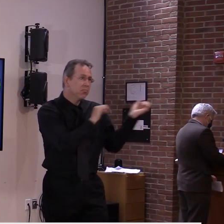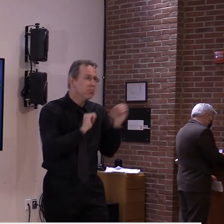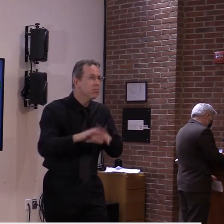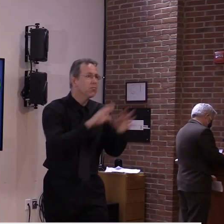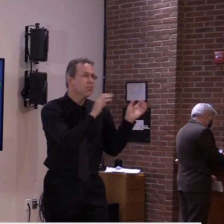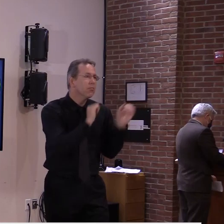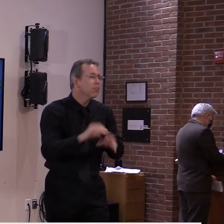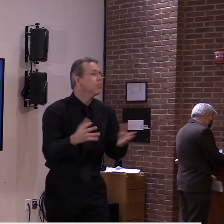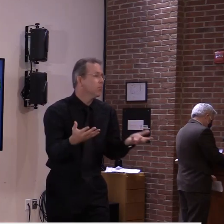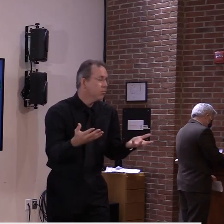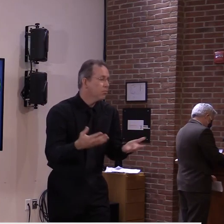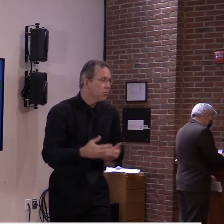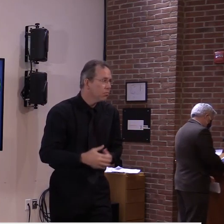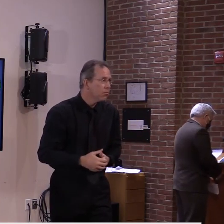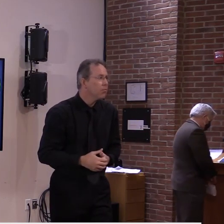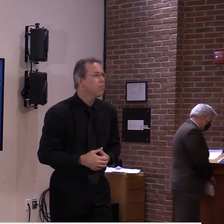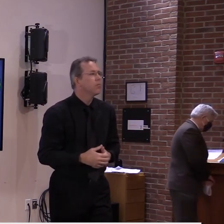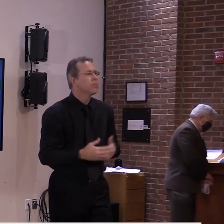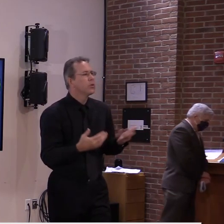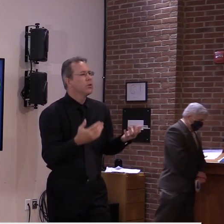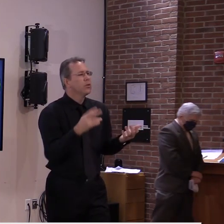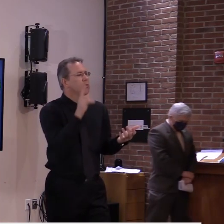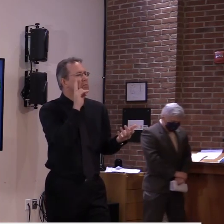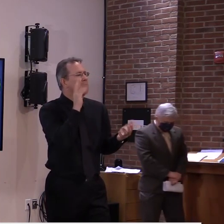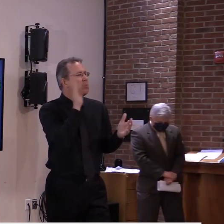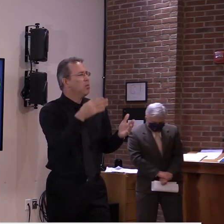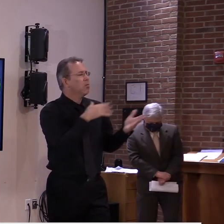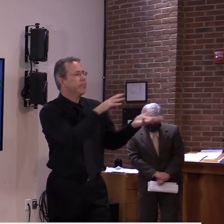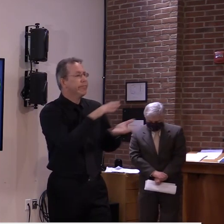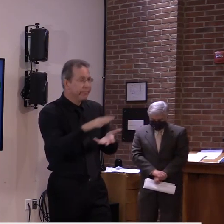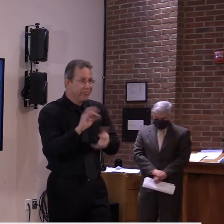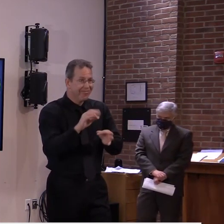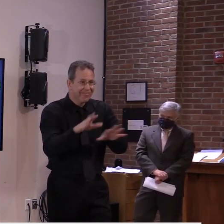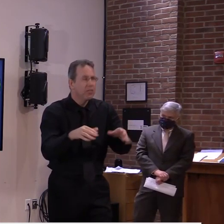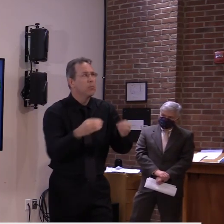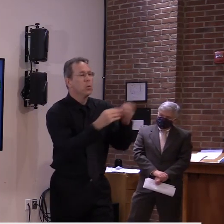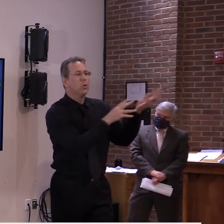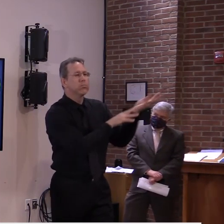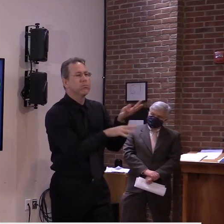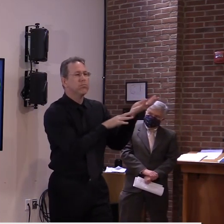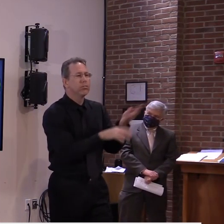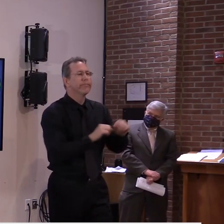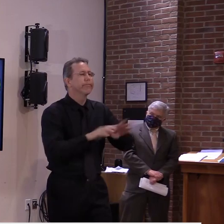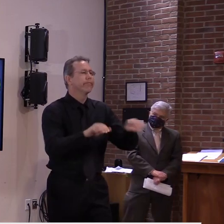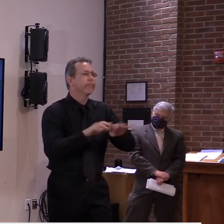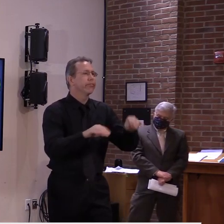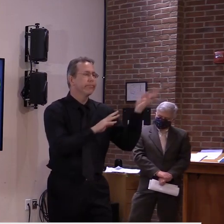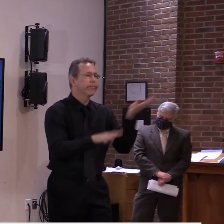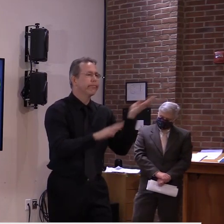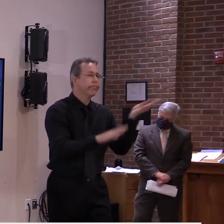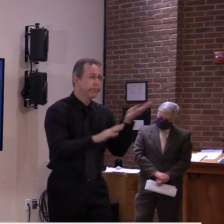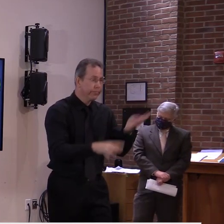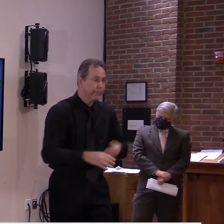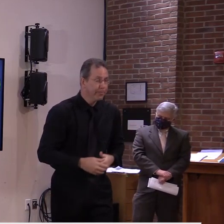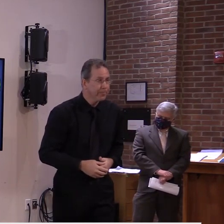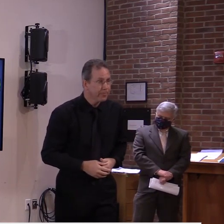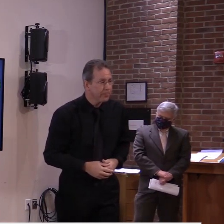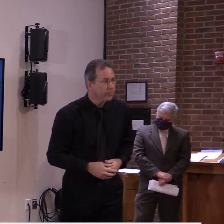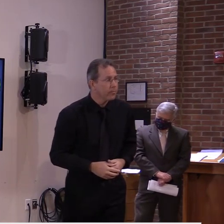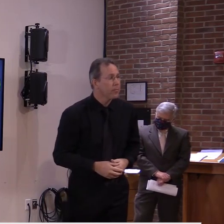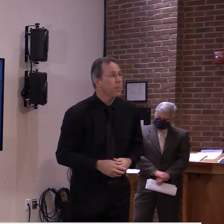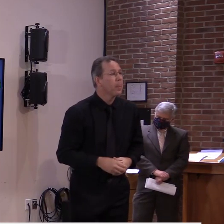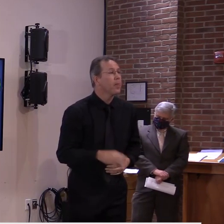few thousand every single week, and hopefully stepped up after that. And as Dr. Levine had said, hopefully more manufacturers